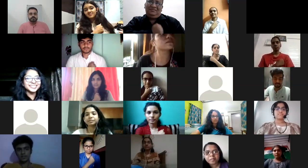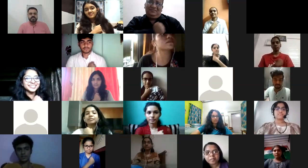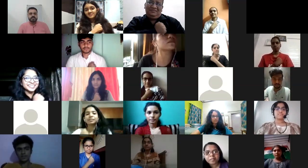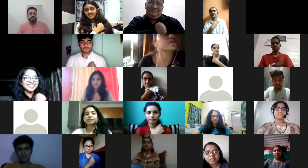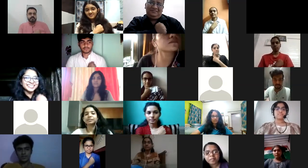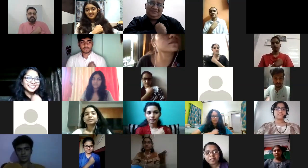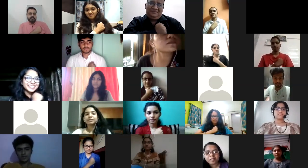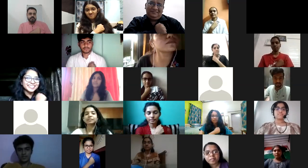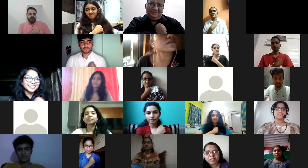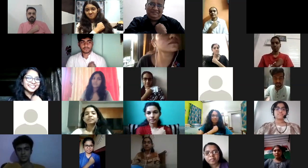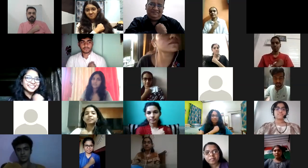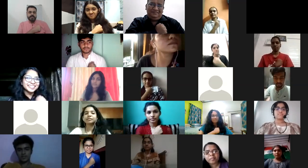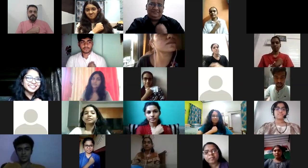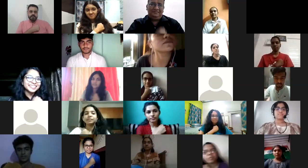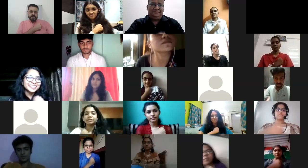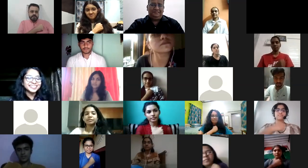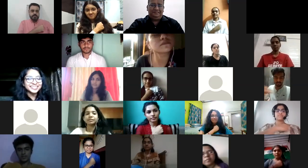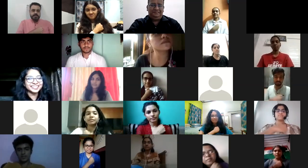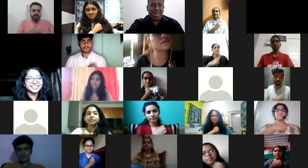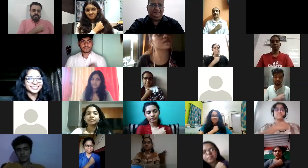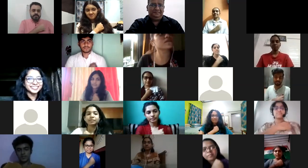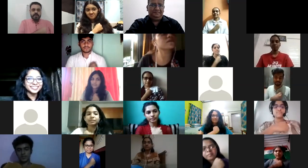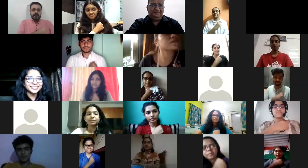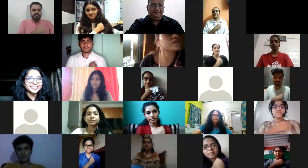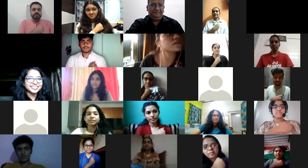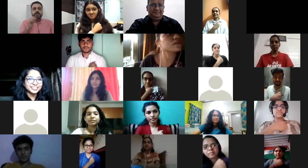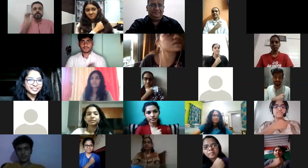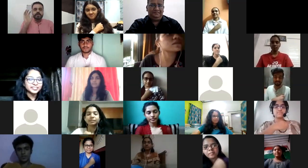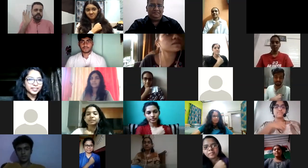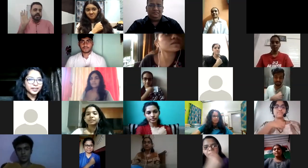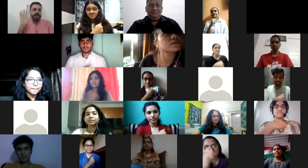Yes, it's right. Gopal, sorry. You have to take your right hand,